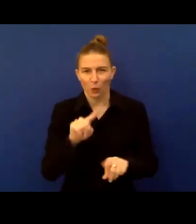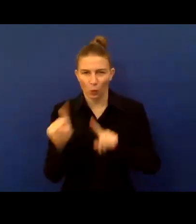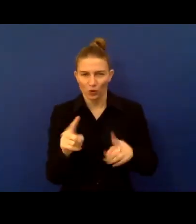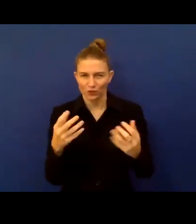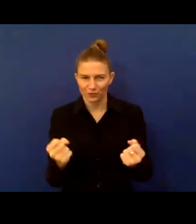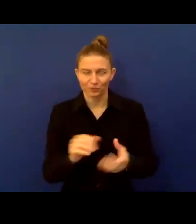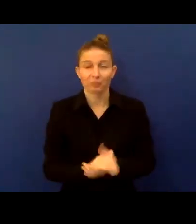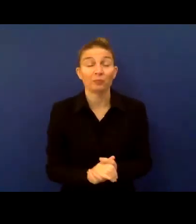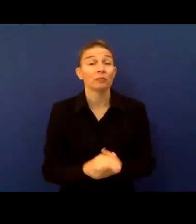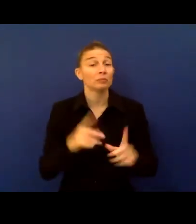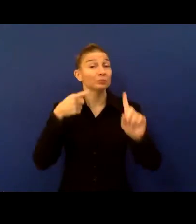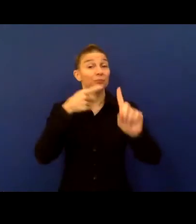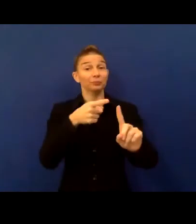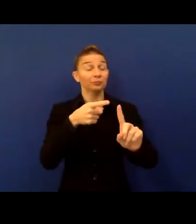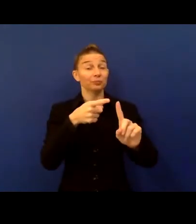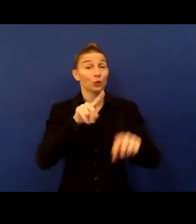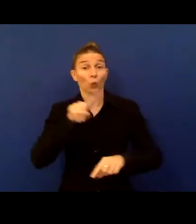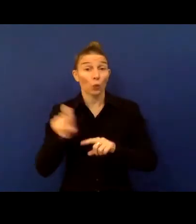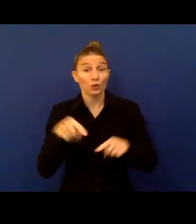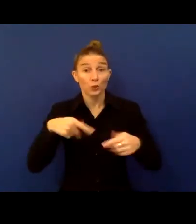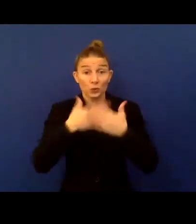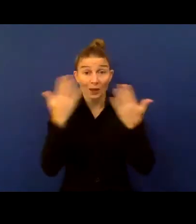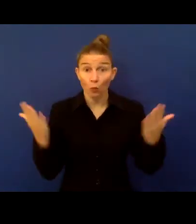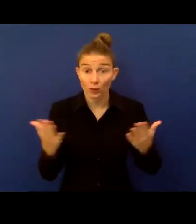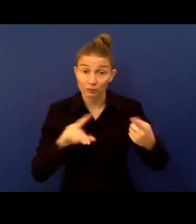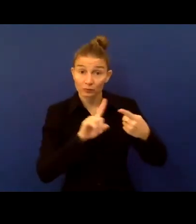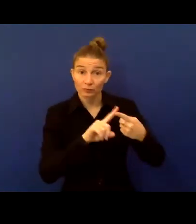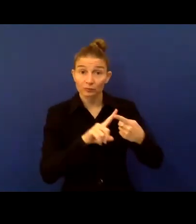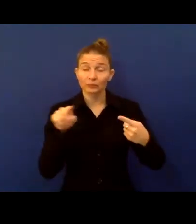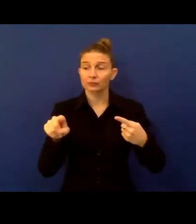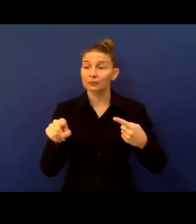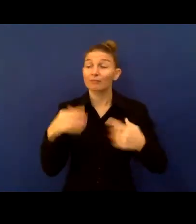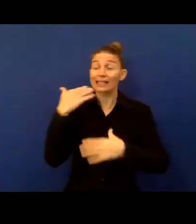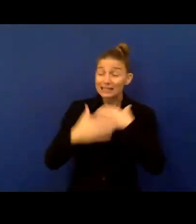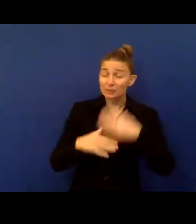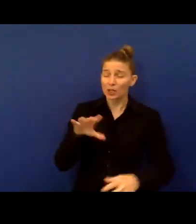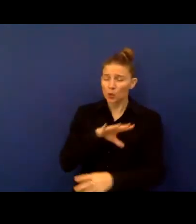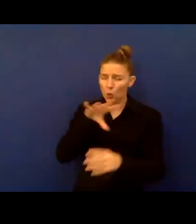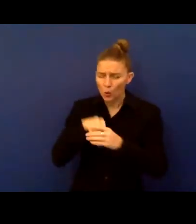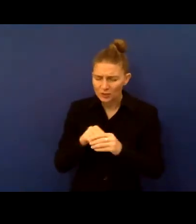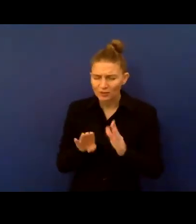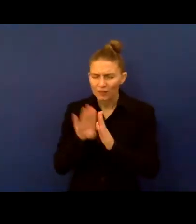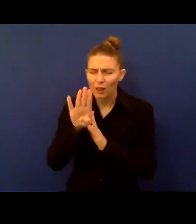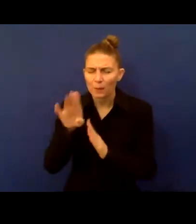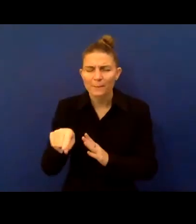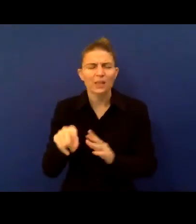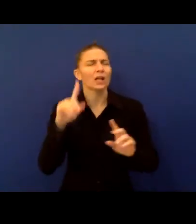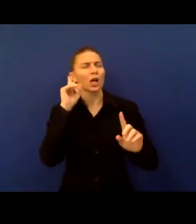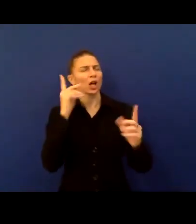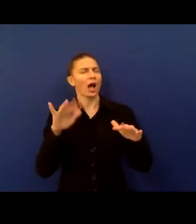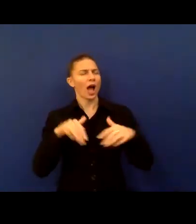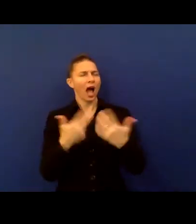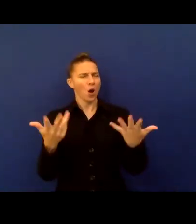looking to speakers to address are what will disability inclusive development look like after the pandemic? How can